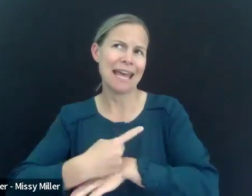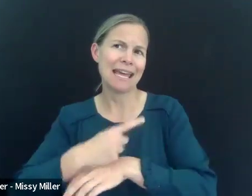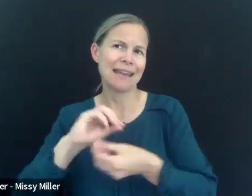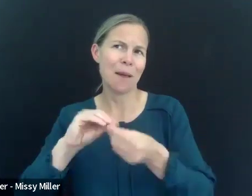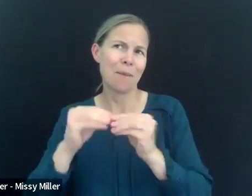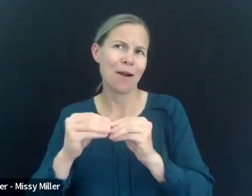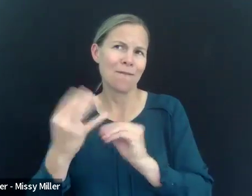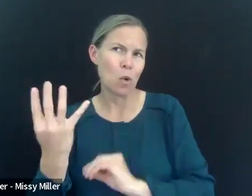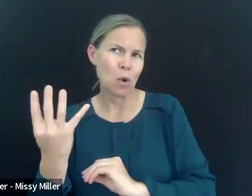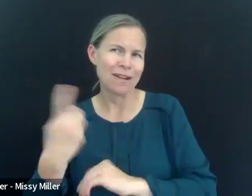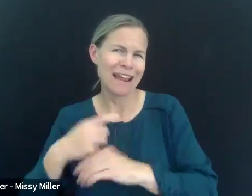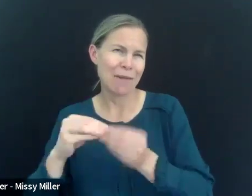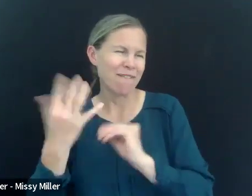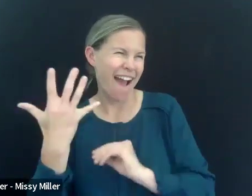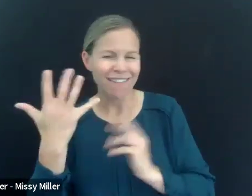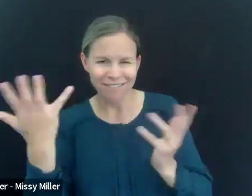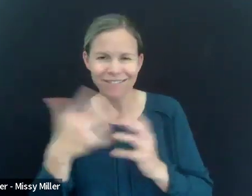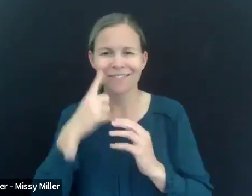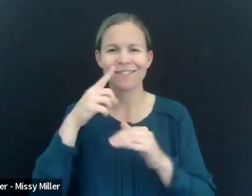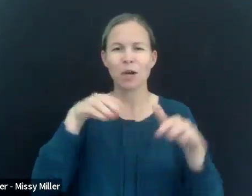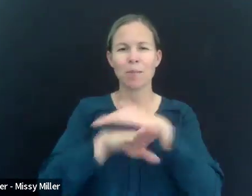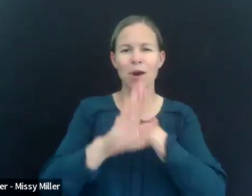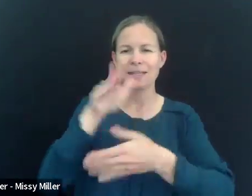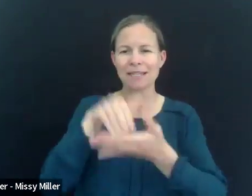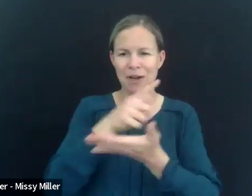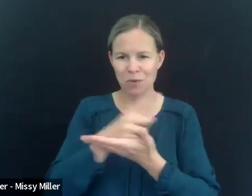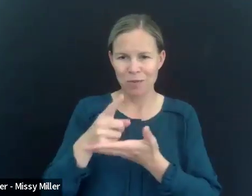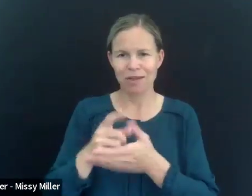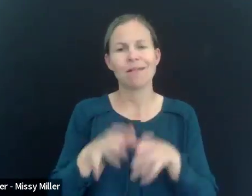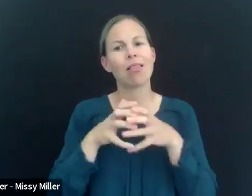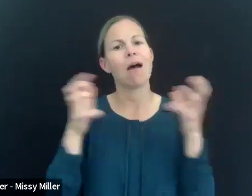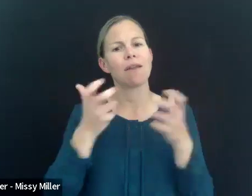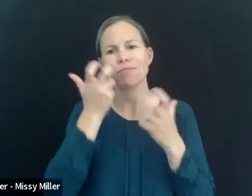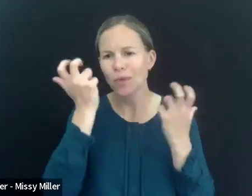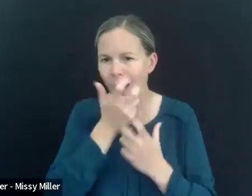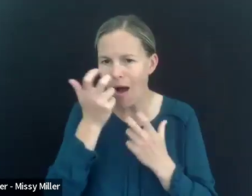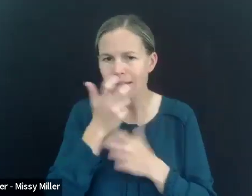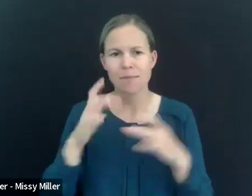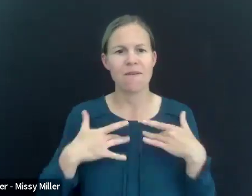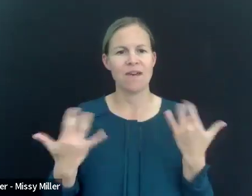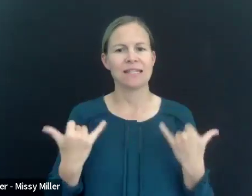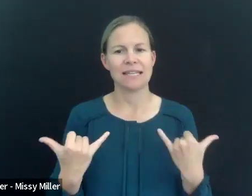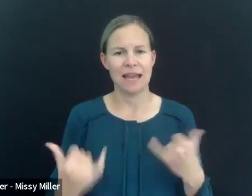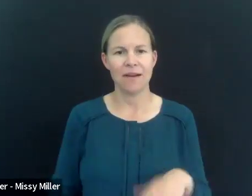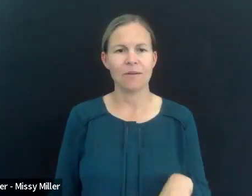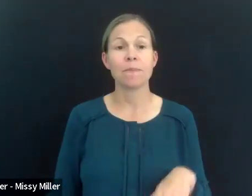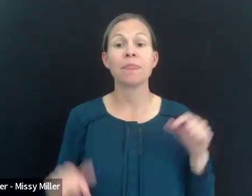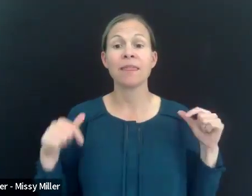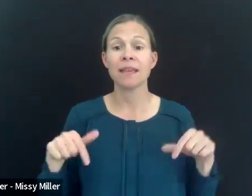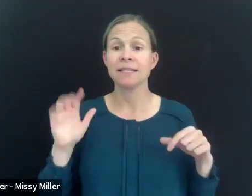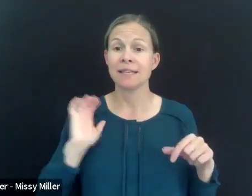or 5 of Birth Center Week. So many wonderful events. It's hard to keep track. This is our